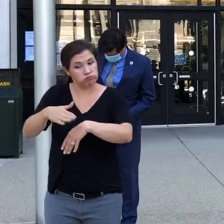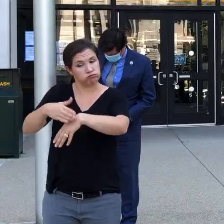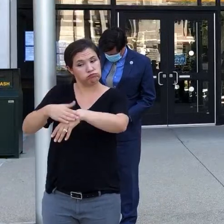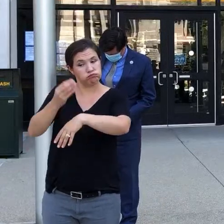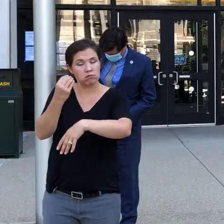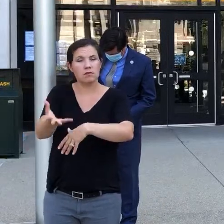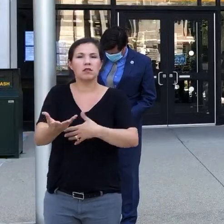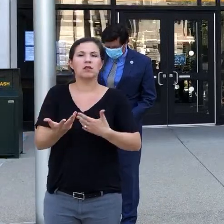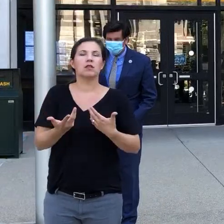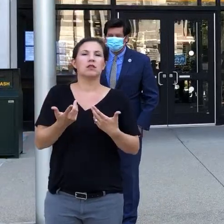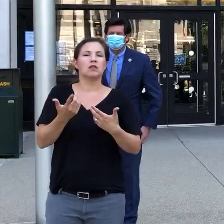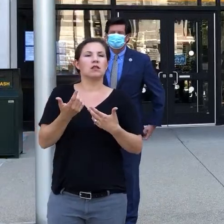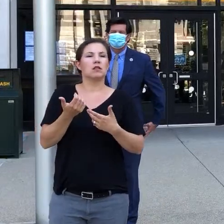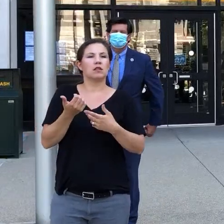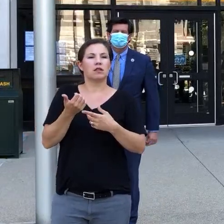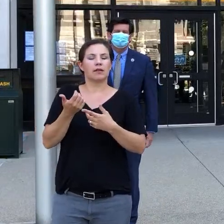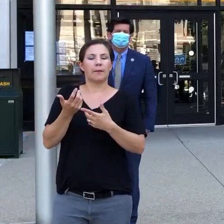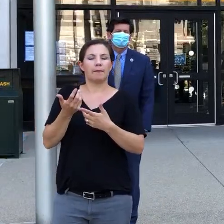opioid court